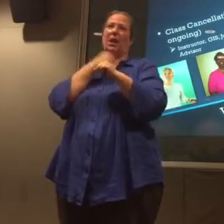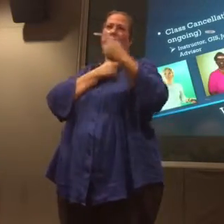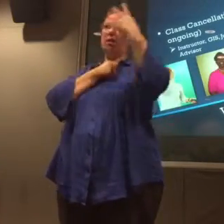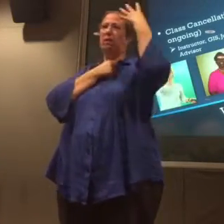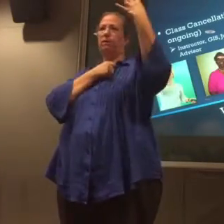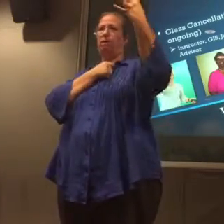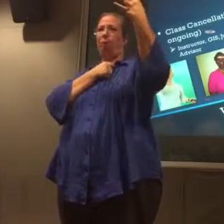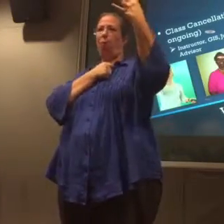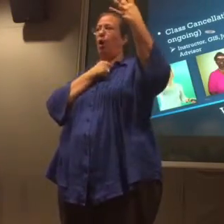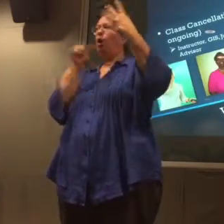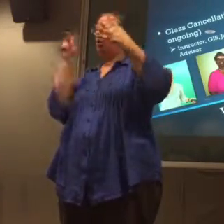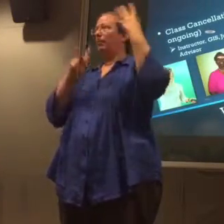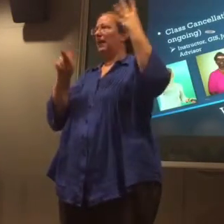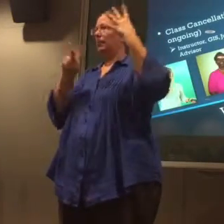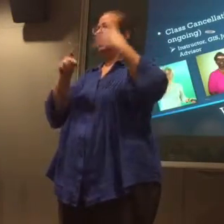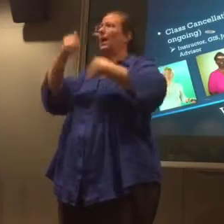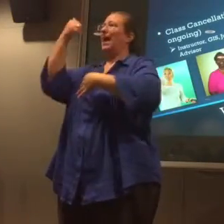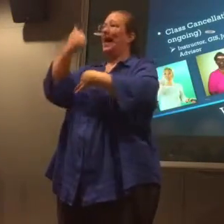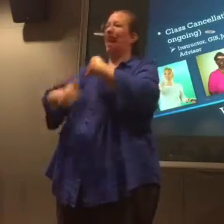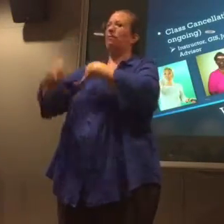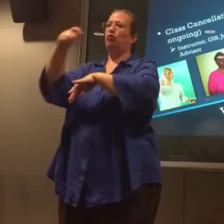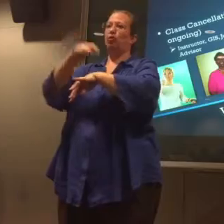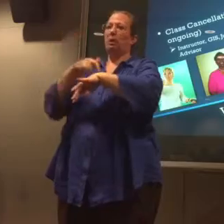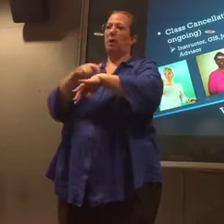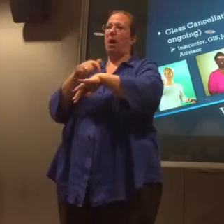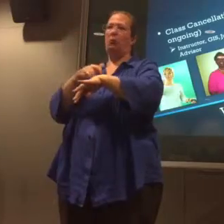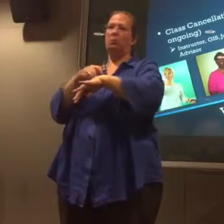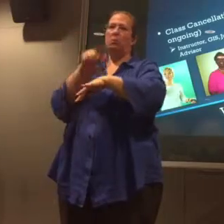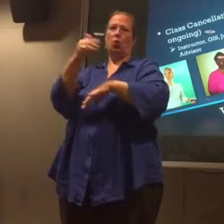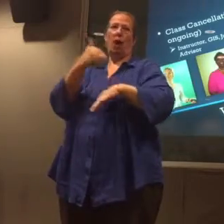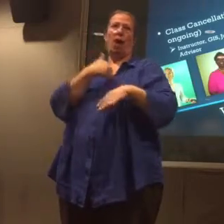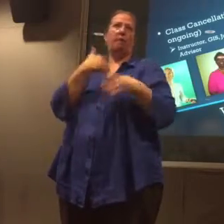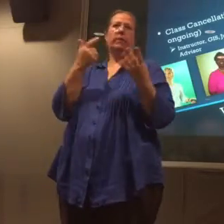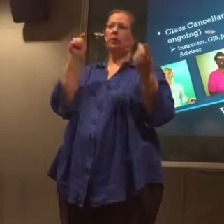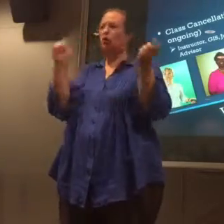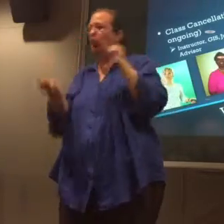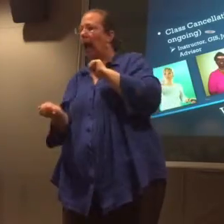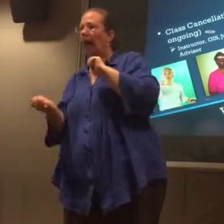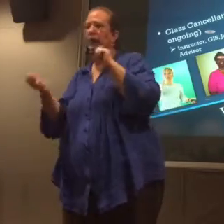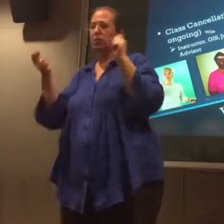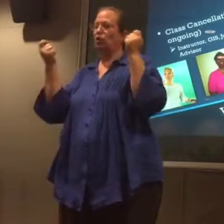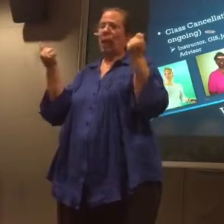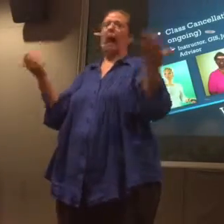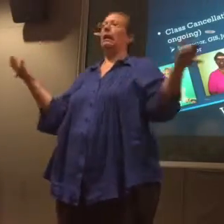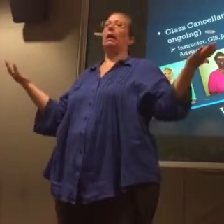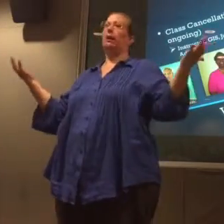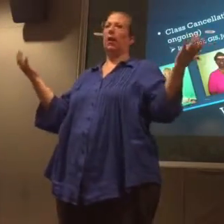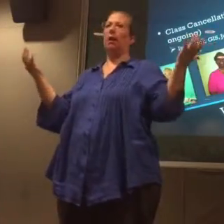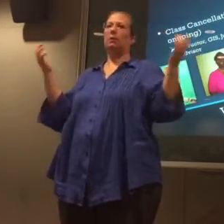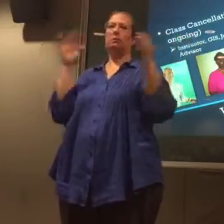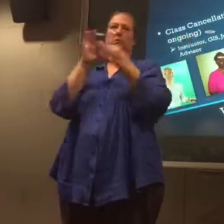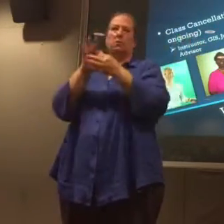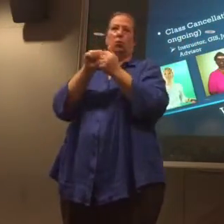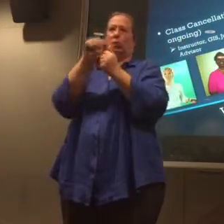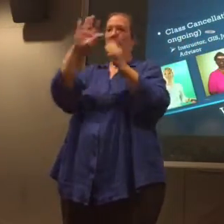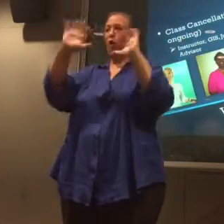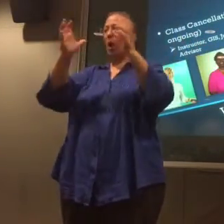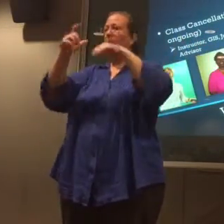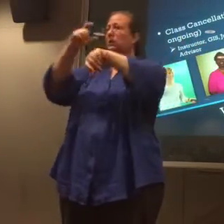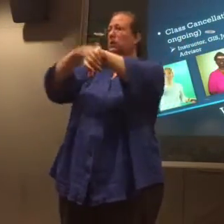And we want you to communicate with 4 people anytime you have any sort of change, thing like that, where you're not going to be